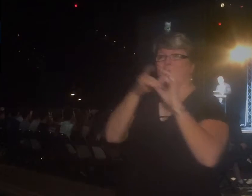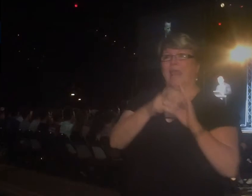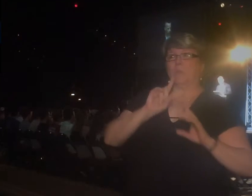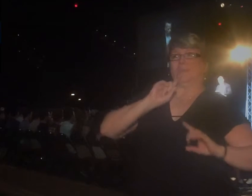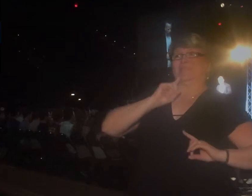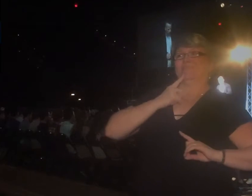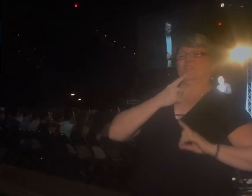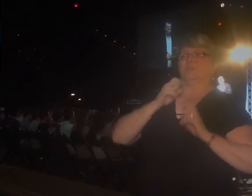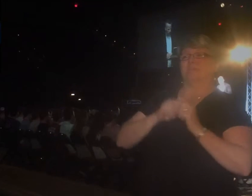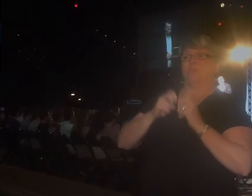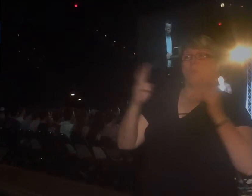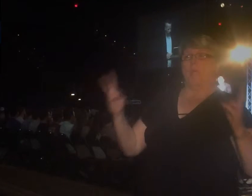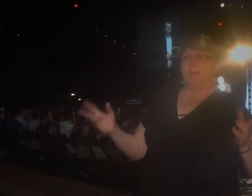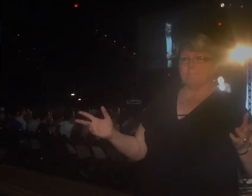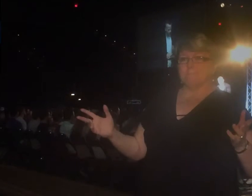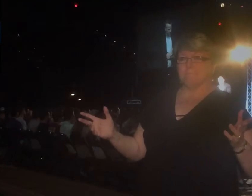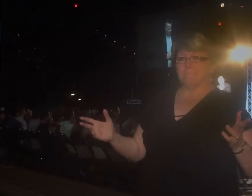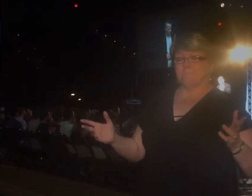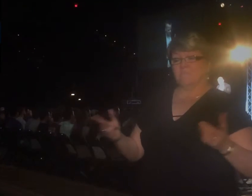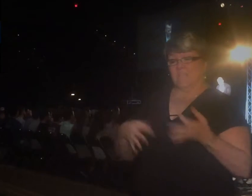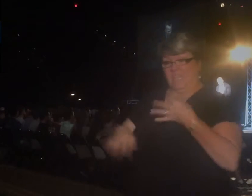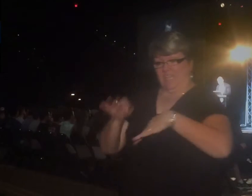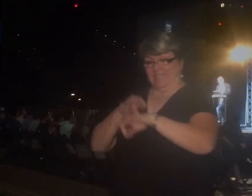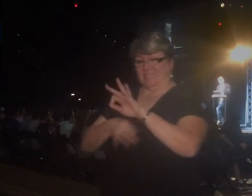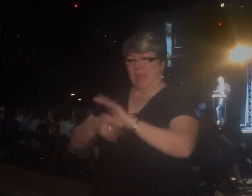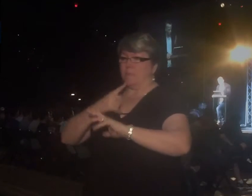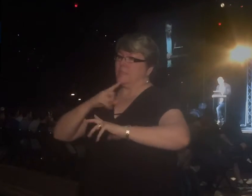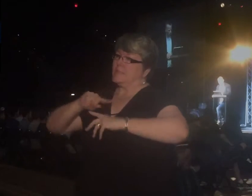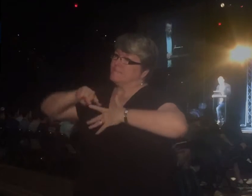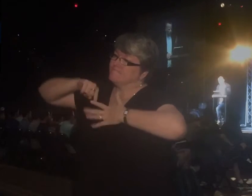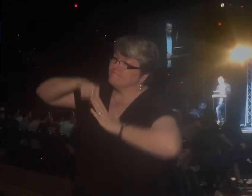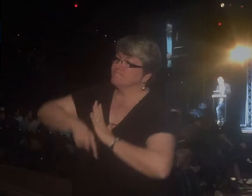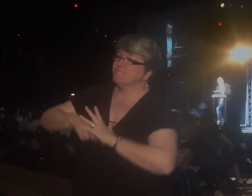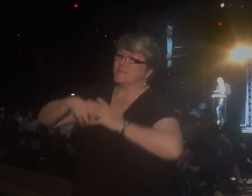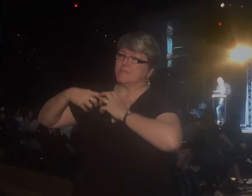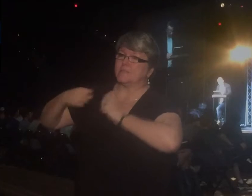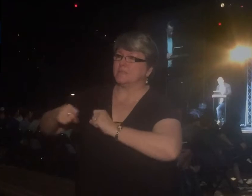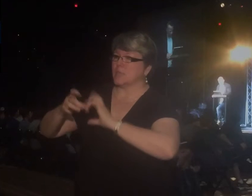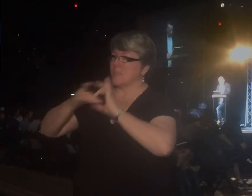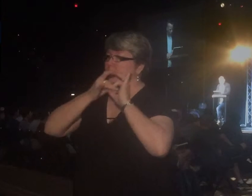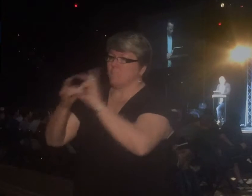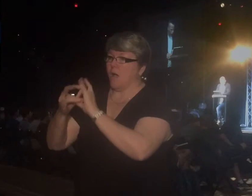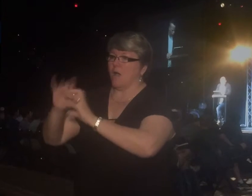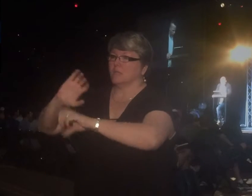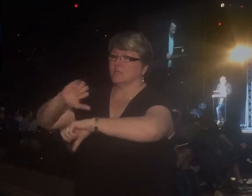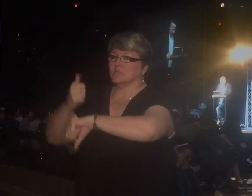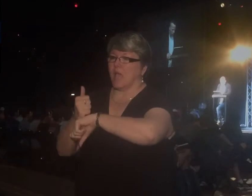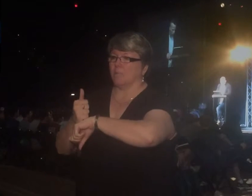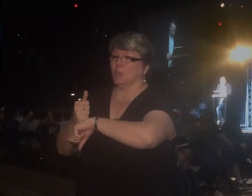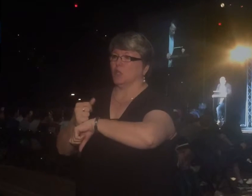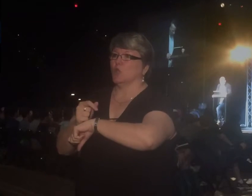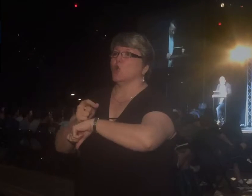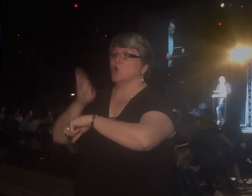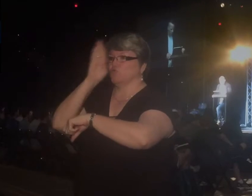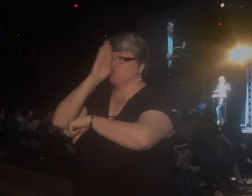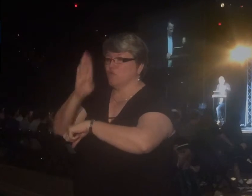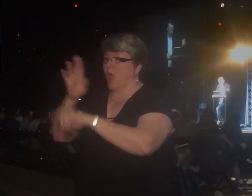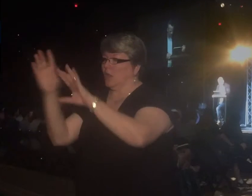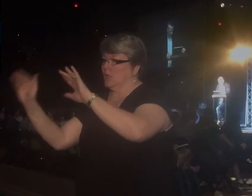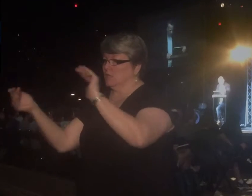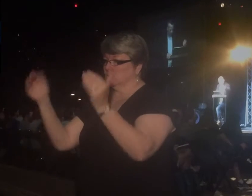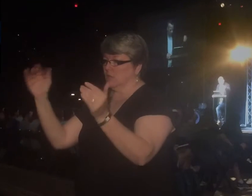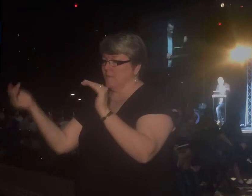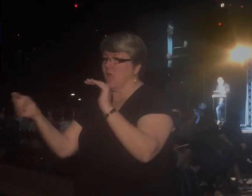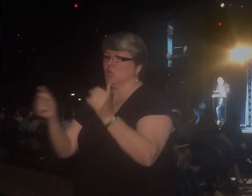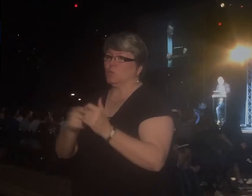not always correlate with the severity of the breakup. Instead, the intensity of the bond established